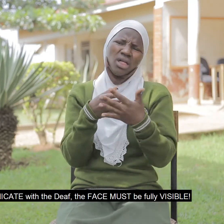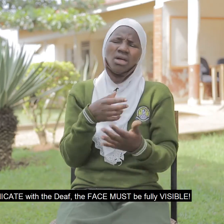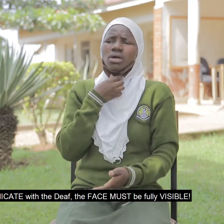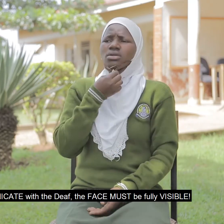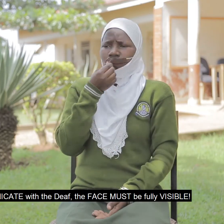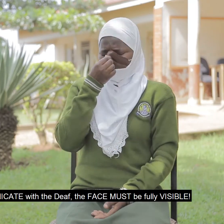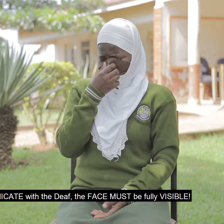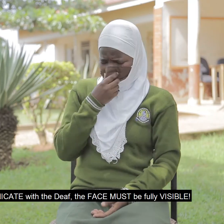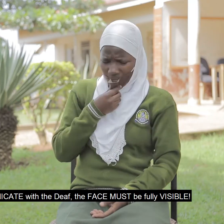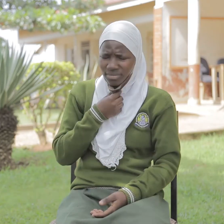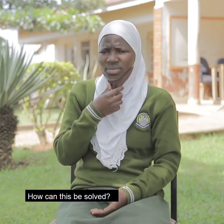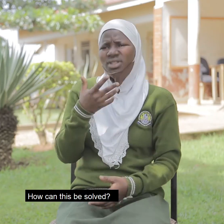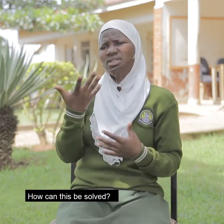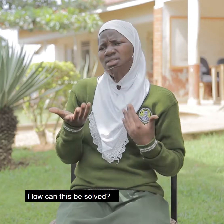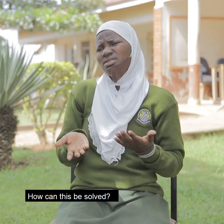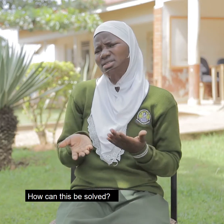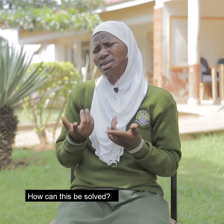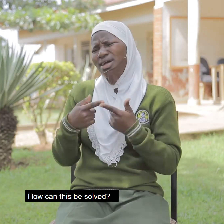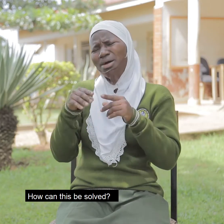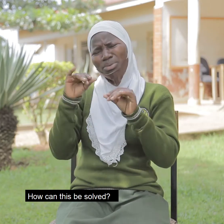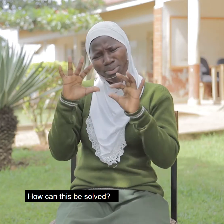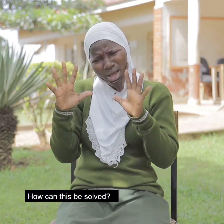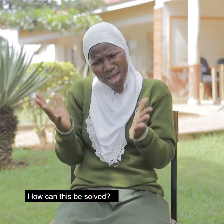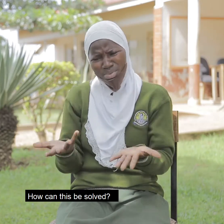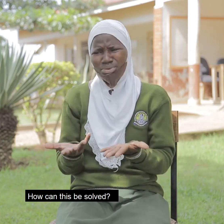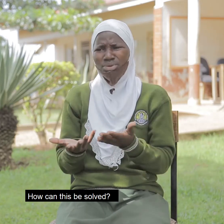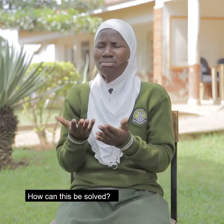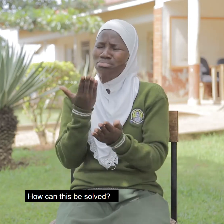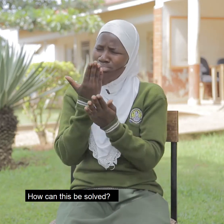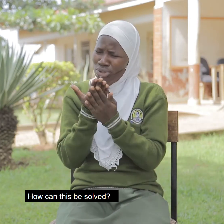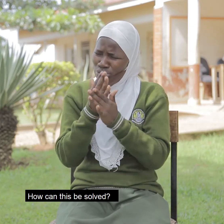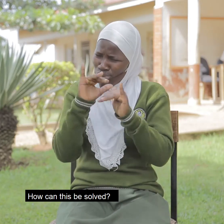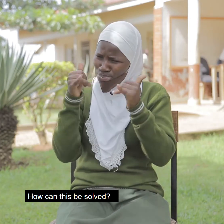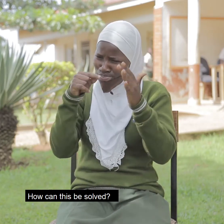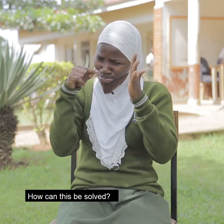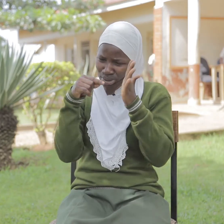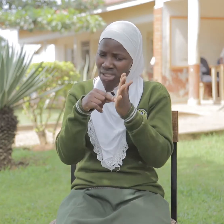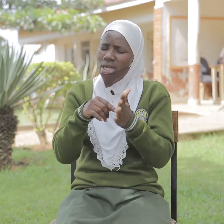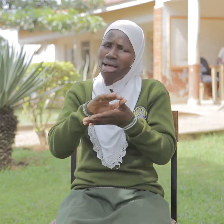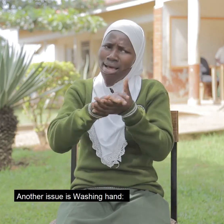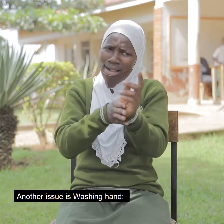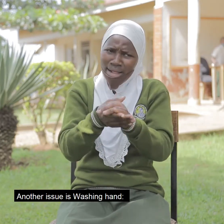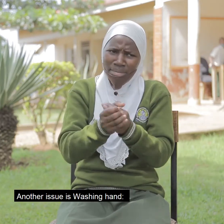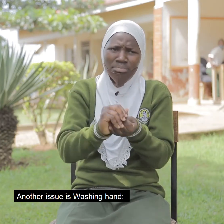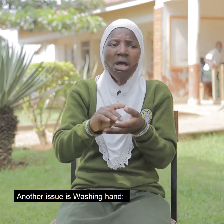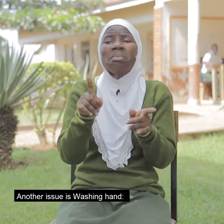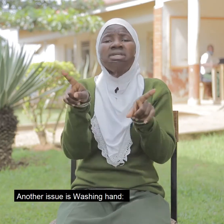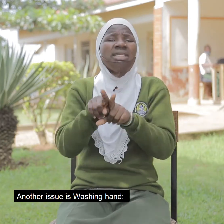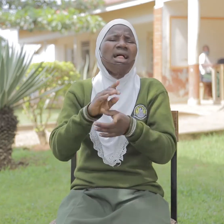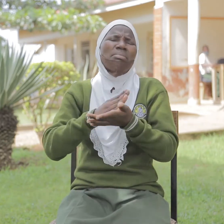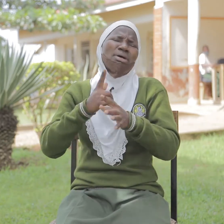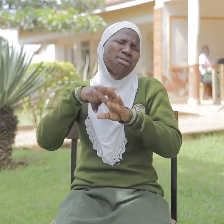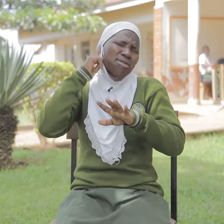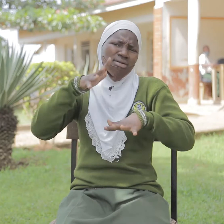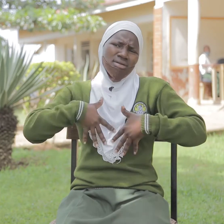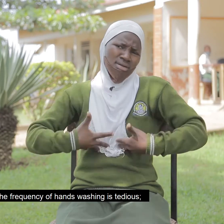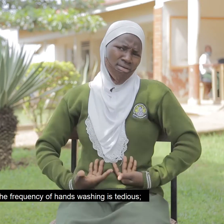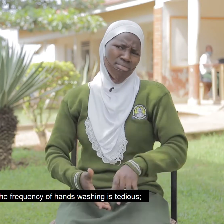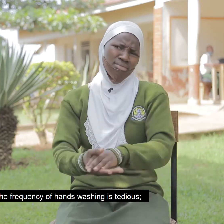must be fully visible. How can this be solved? Another issue is washing hands. The